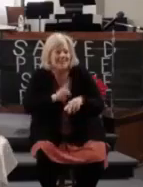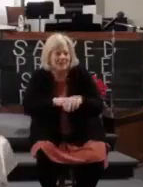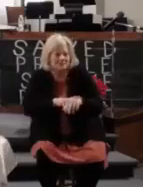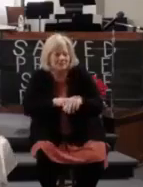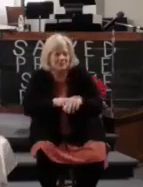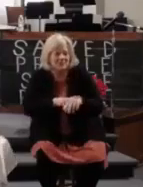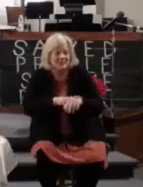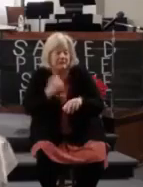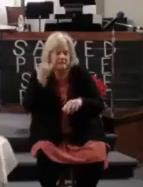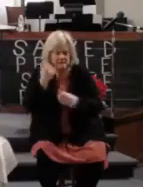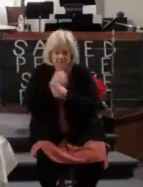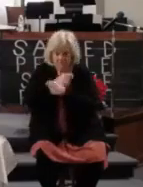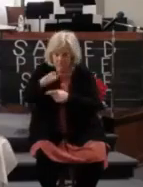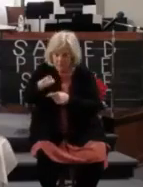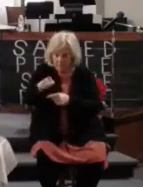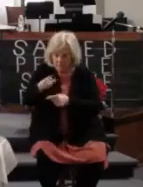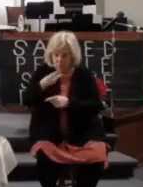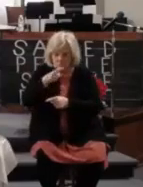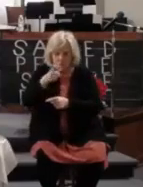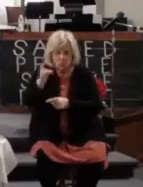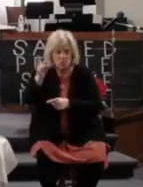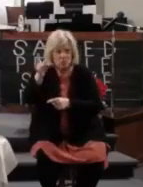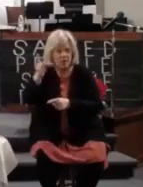those who hate us.